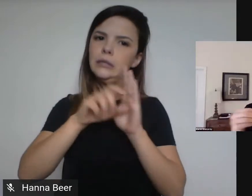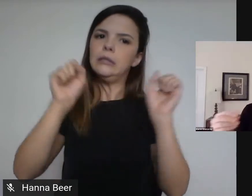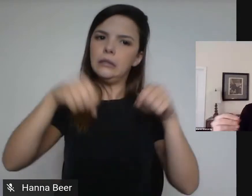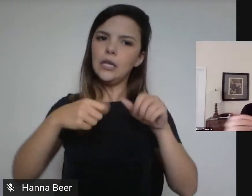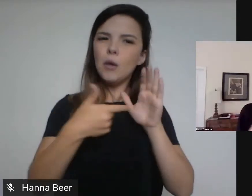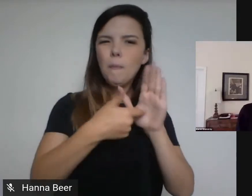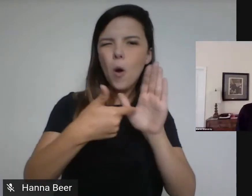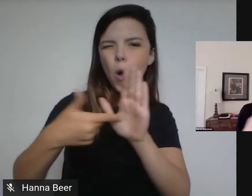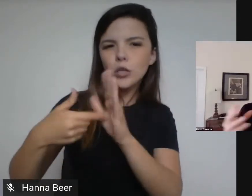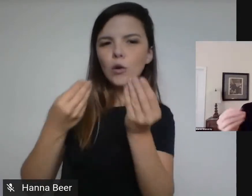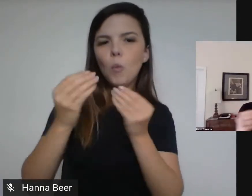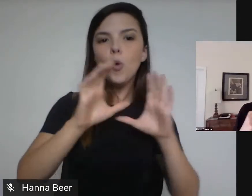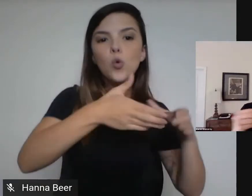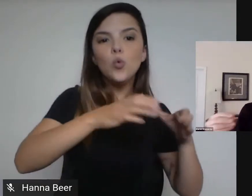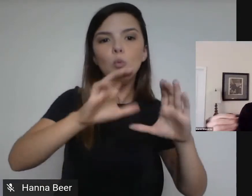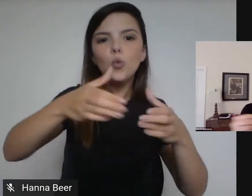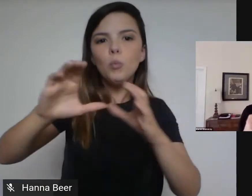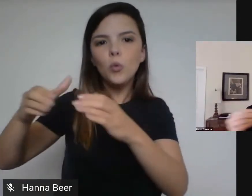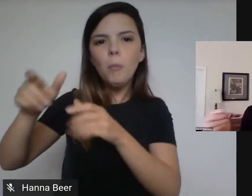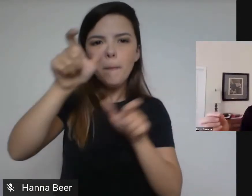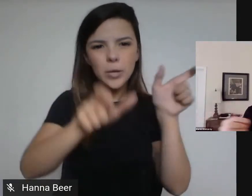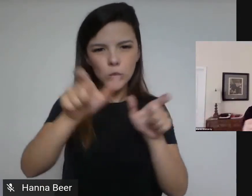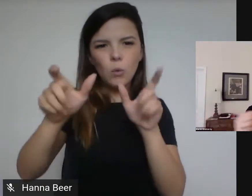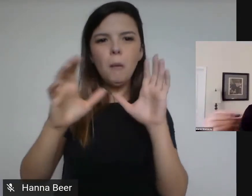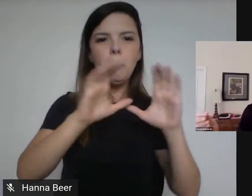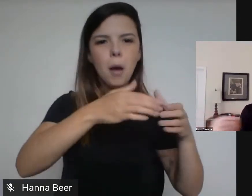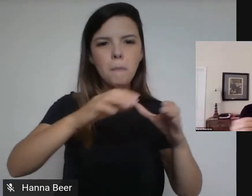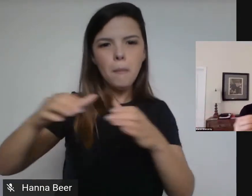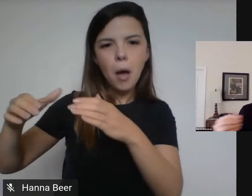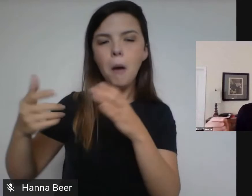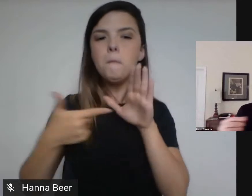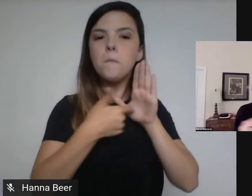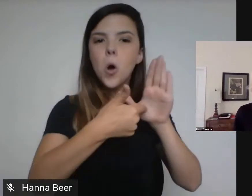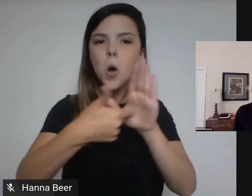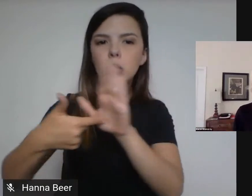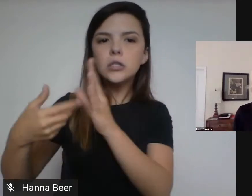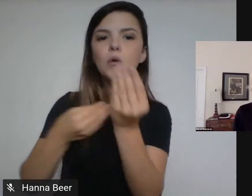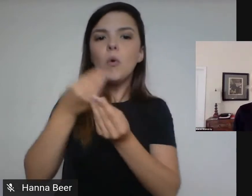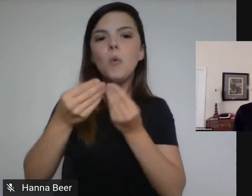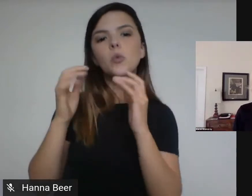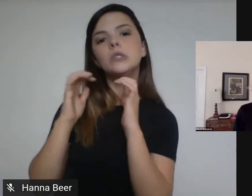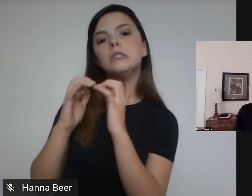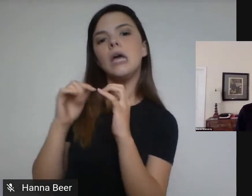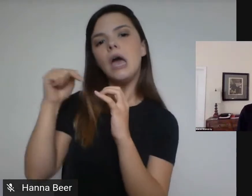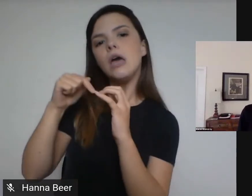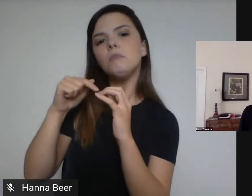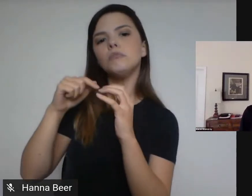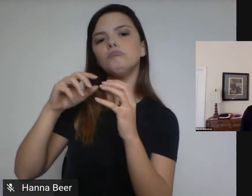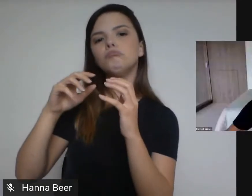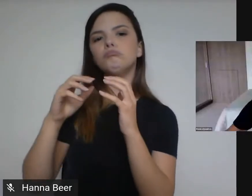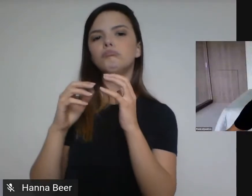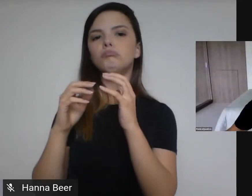to tease apart the neuroplasticity, in particular, of auditory cortices. And what you'll see